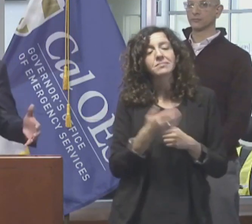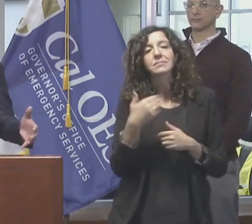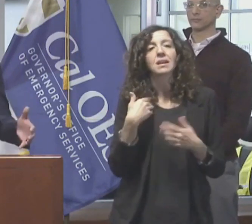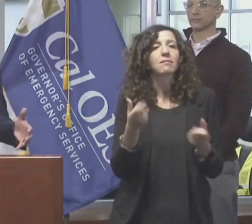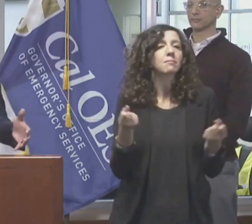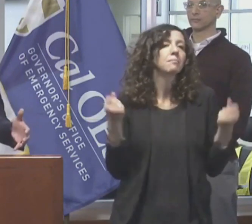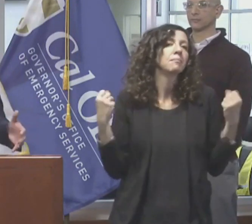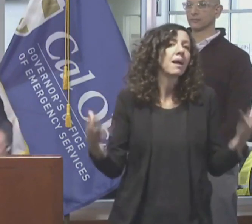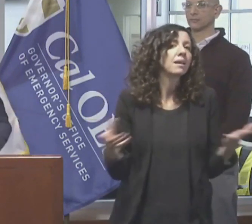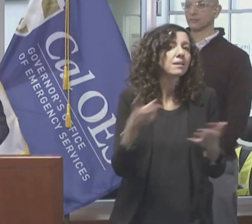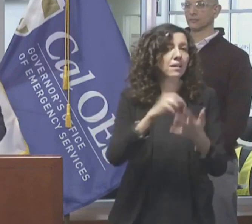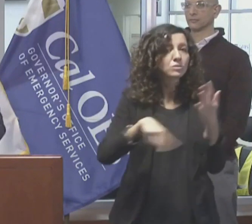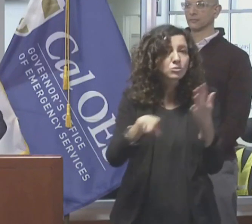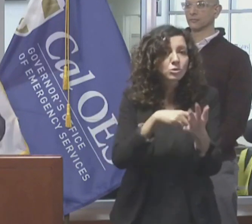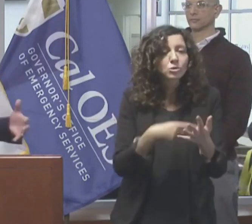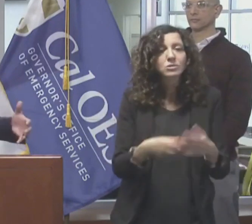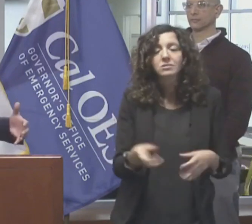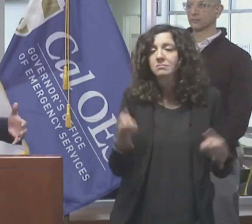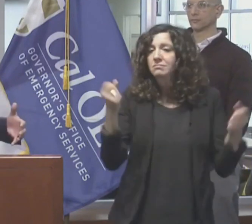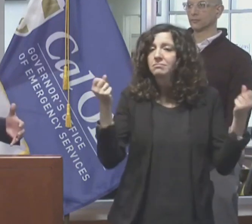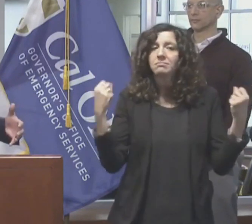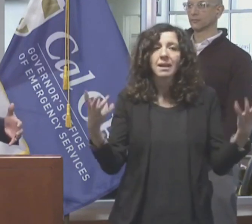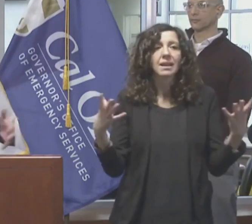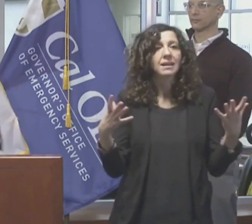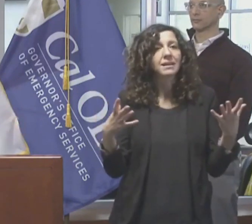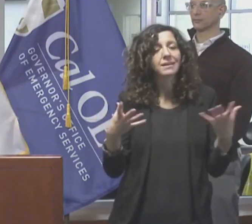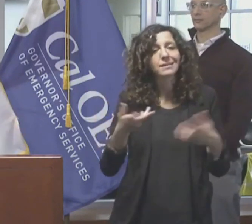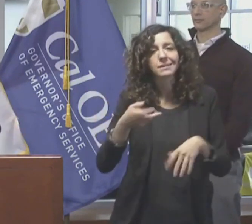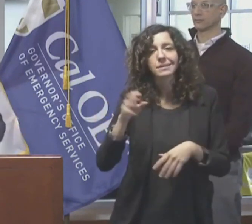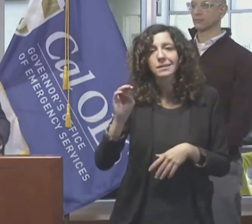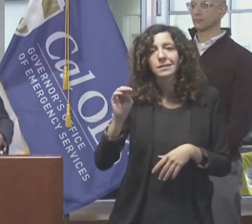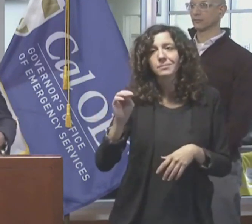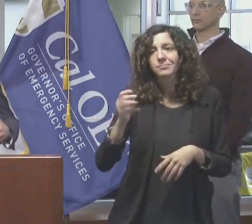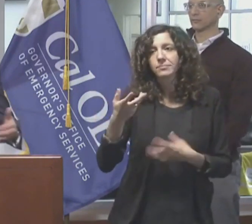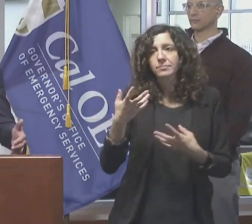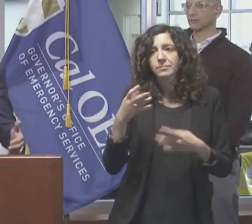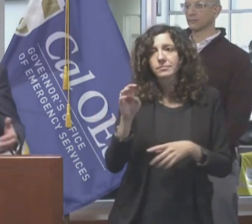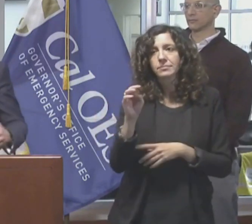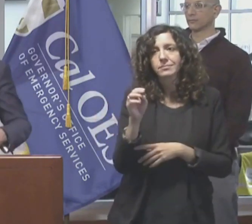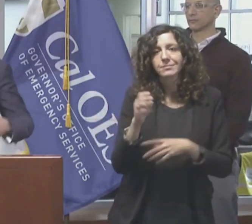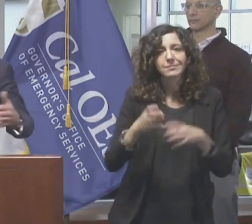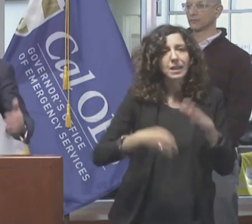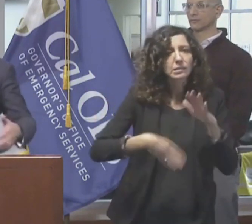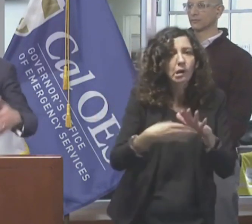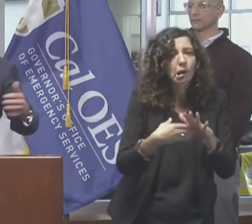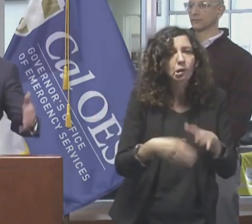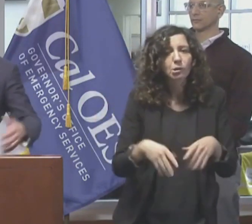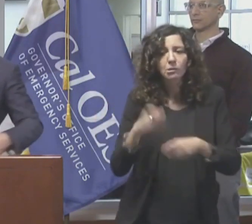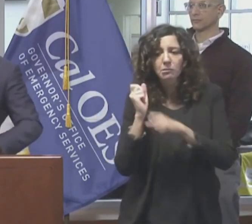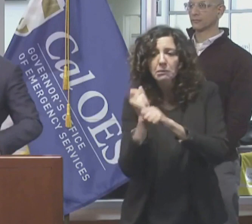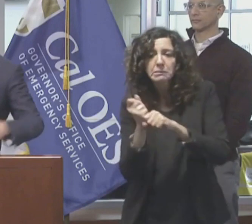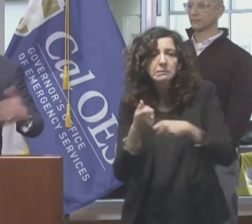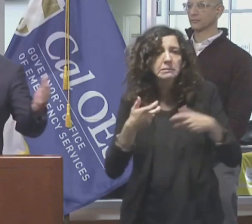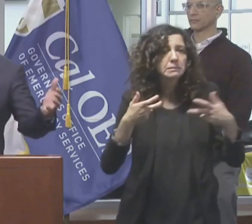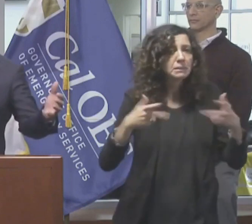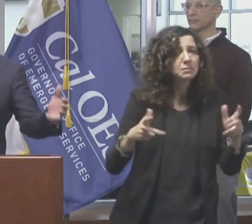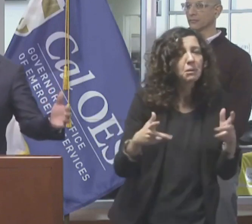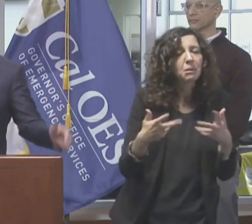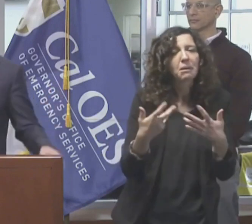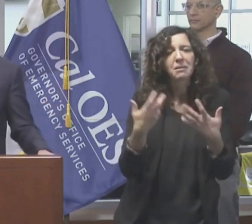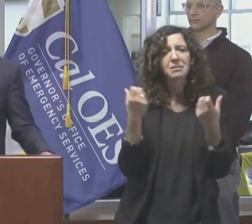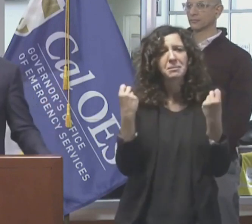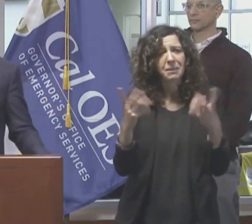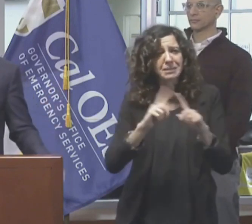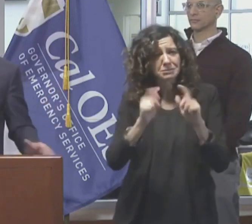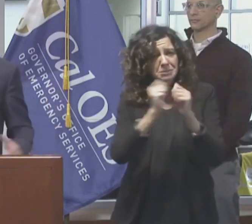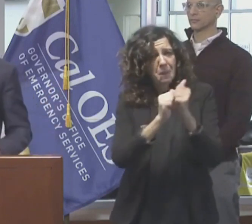massive number of cancellations, Major League football, I mean, soccer, baseball, basketball, all these major